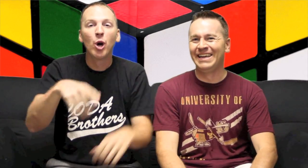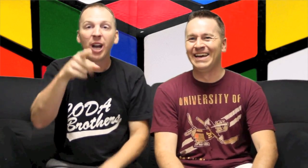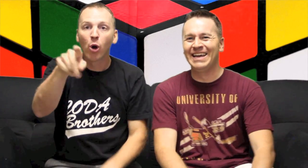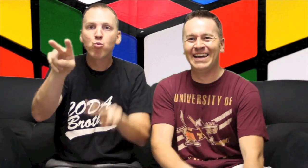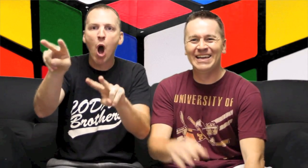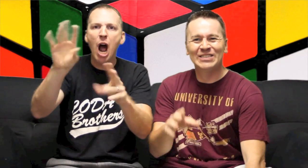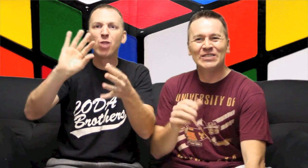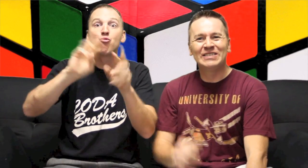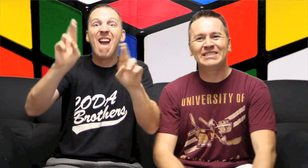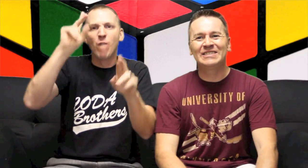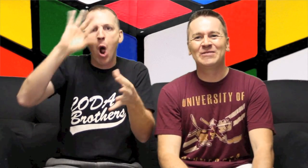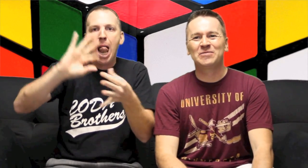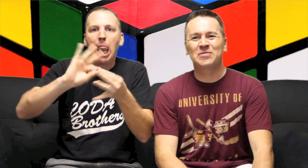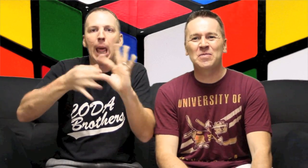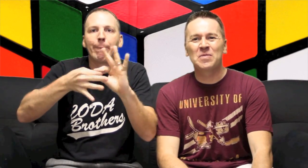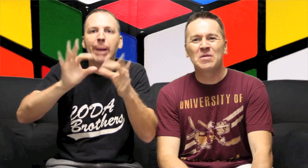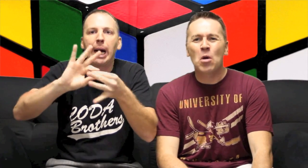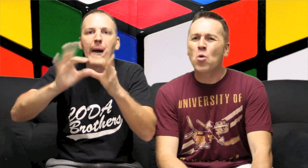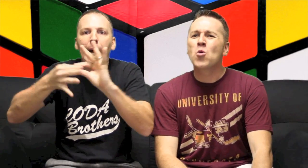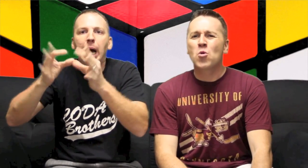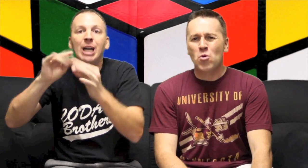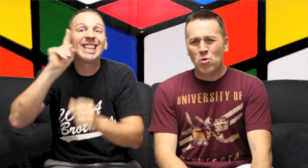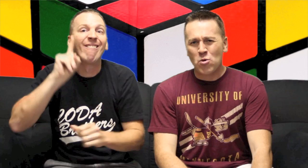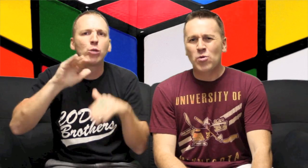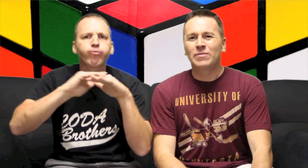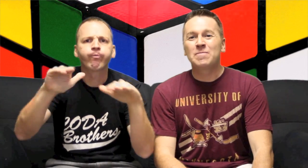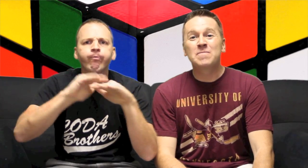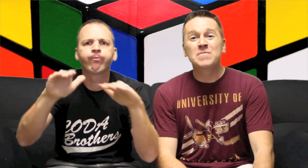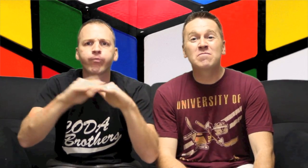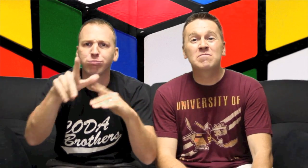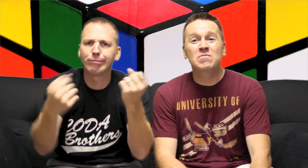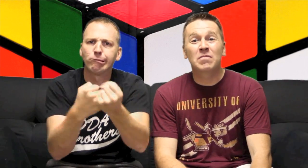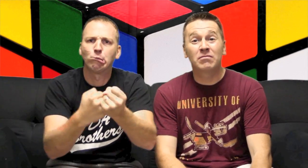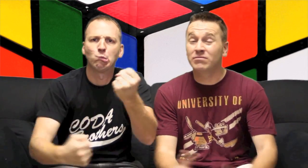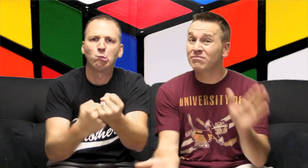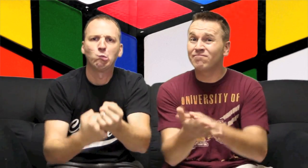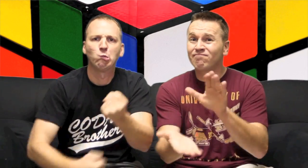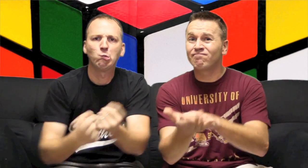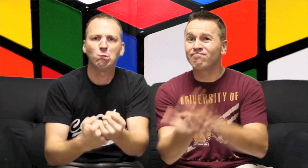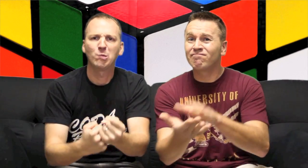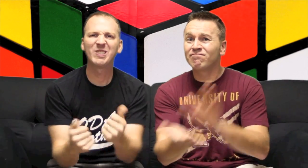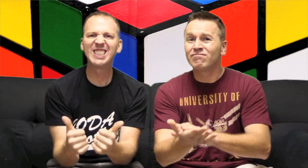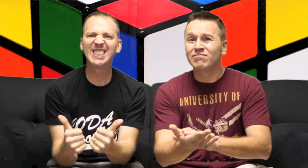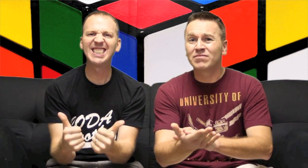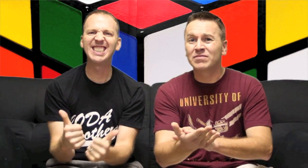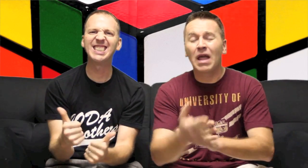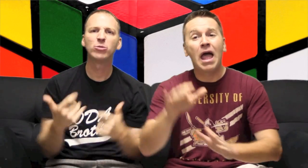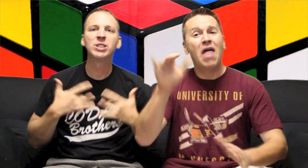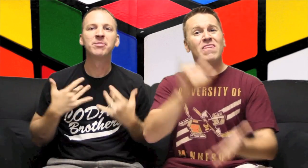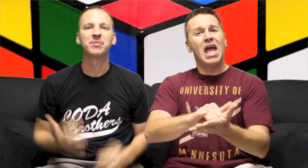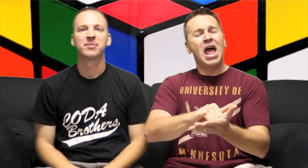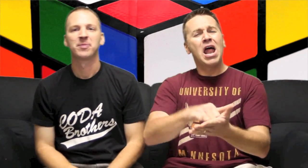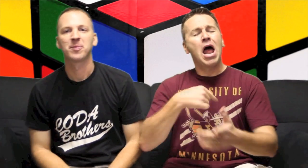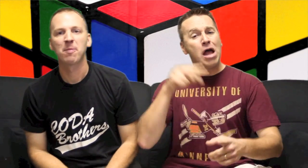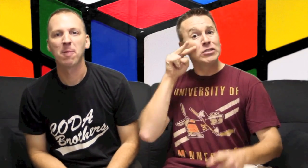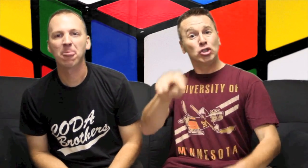guys doing? Hey, you getting ready for the Summer Olympics? Hey, there's a deaf swimmer. You guys gonna support him? Yeah, support him. You know What's